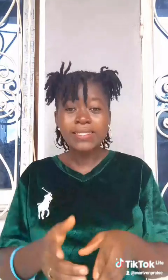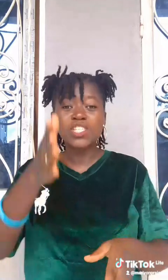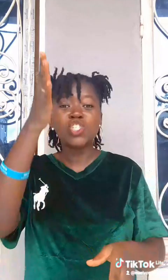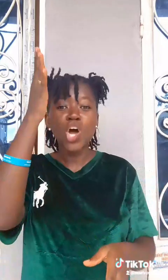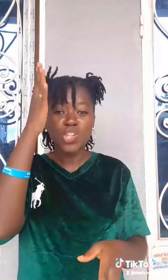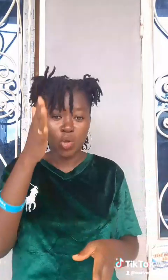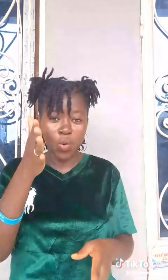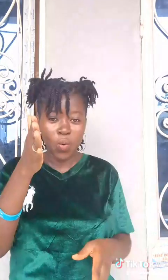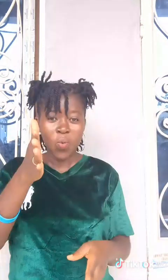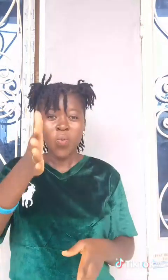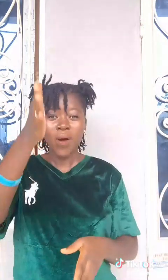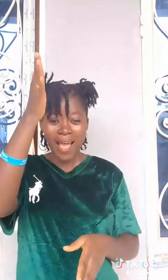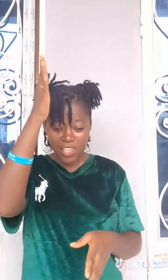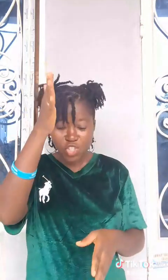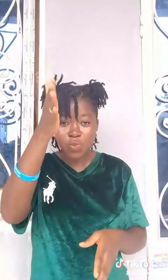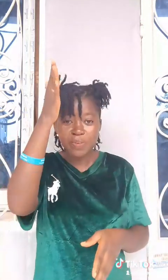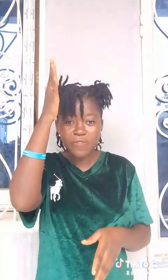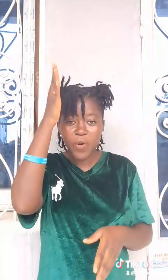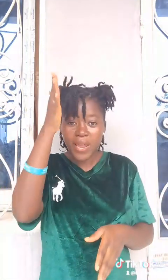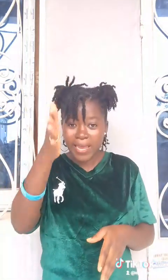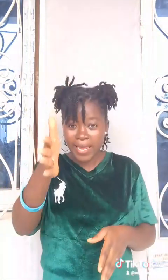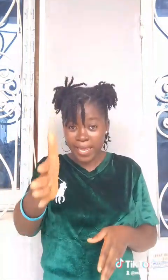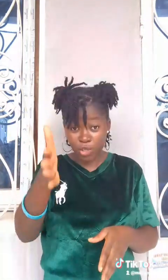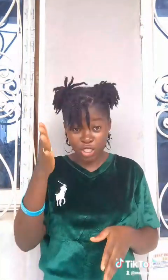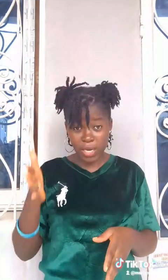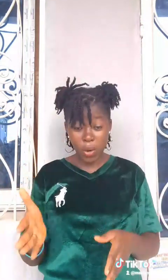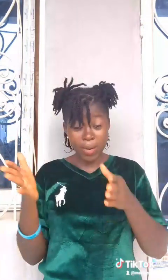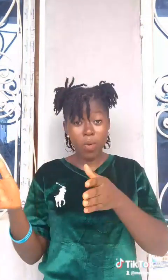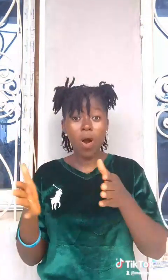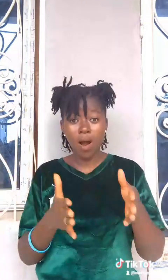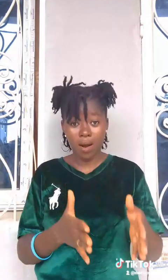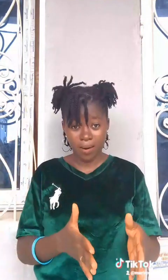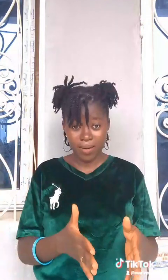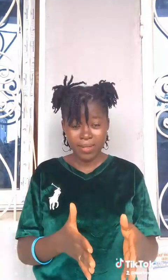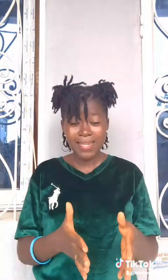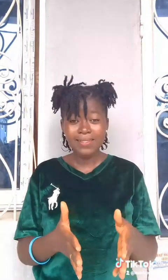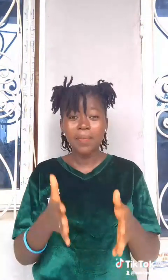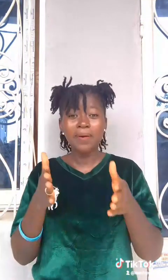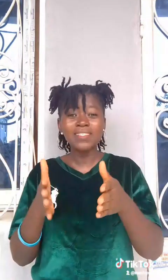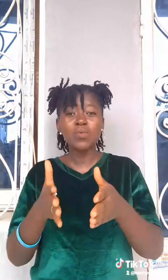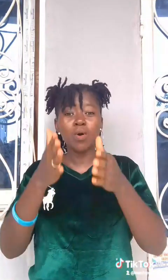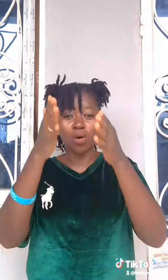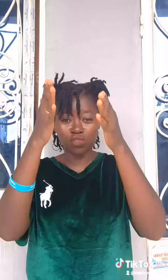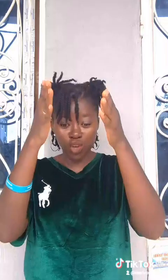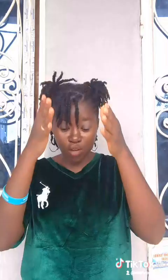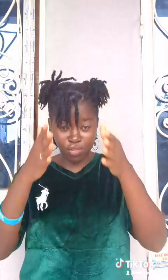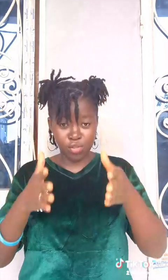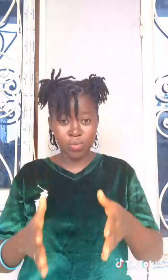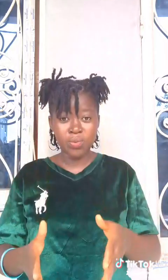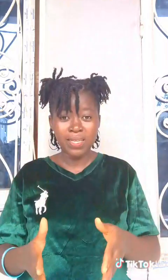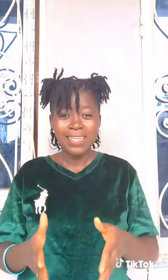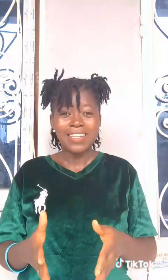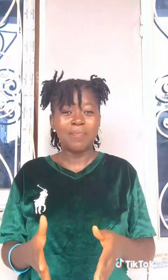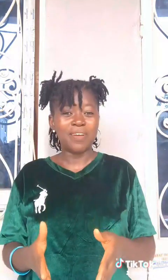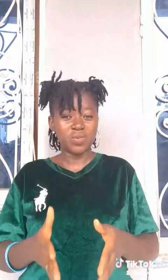the doctor who has you before he or she or him or her. That is the person who consults you, the person